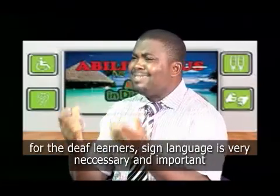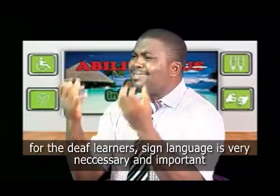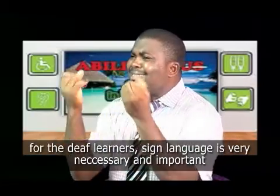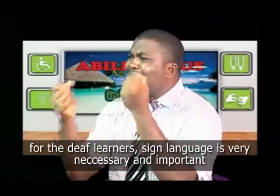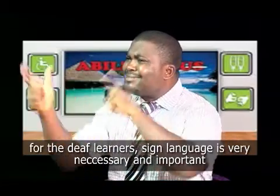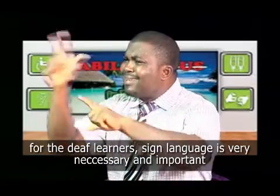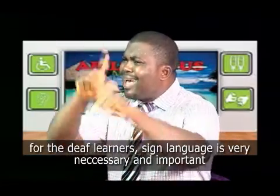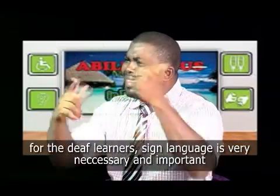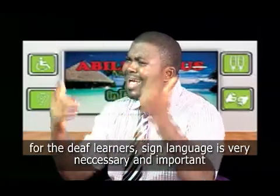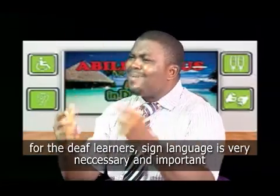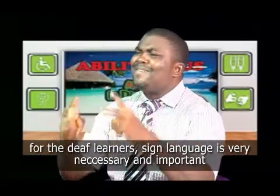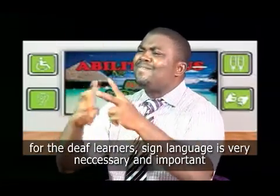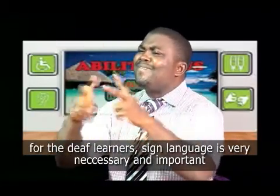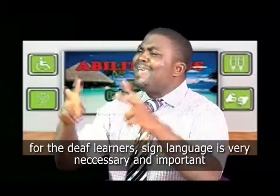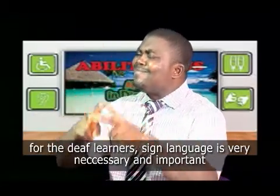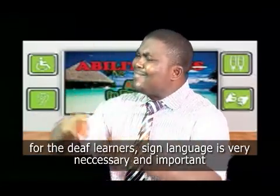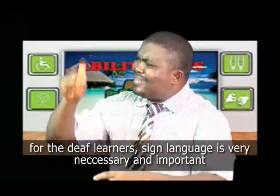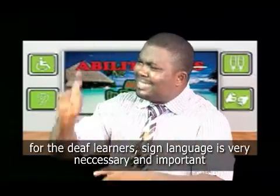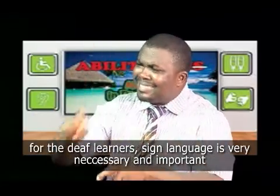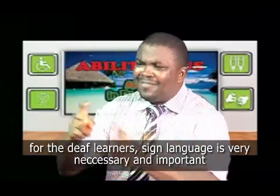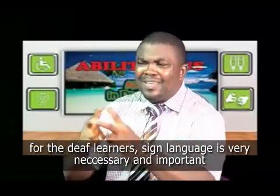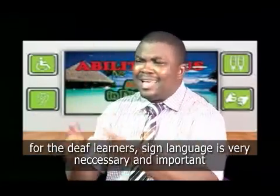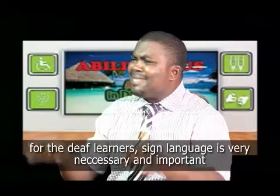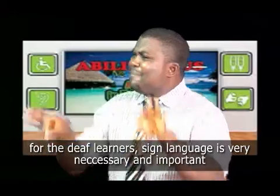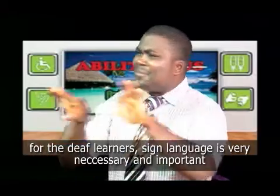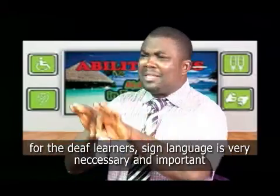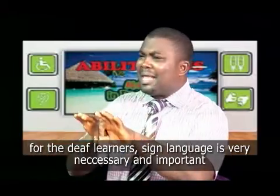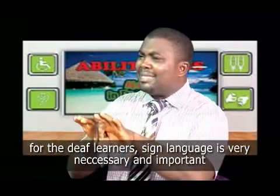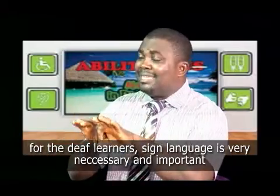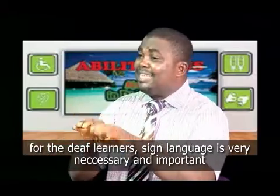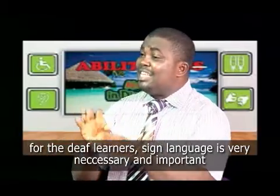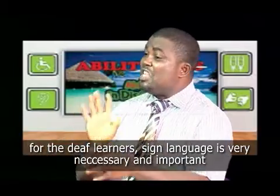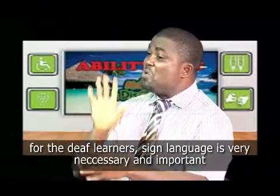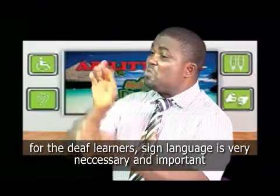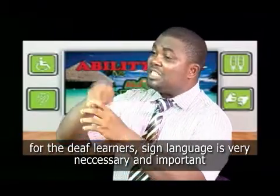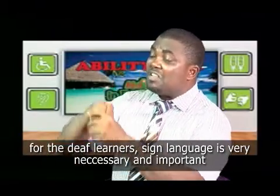deaf learners. Sign language is very, very necessary and important.